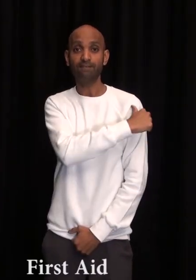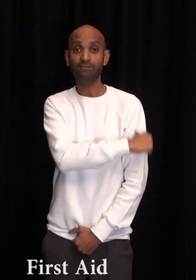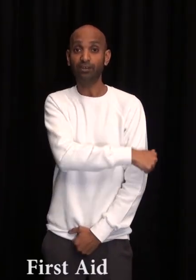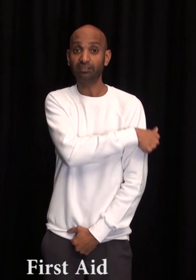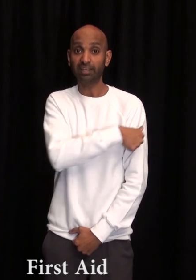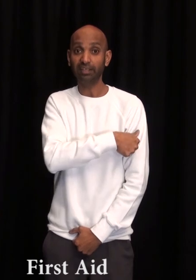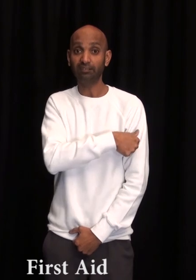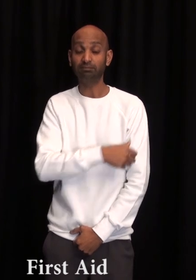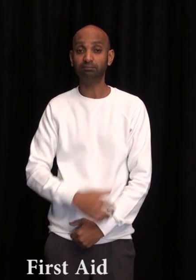First aid,